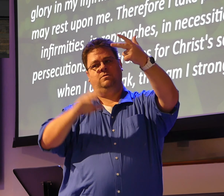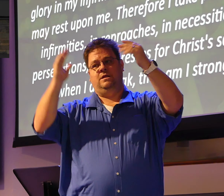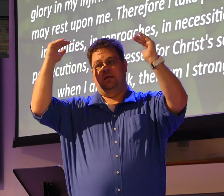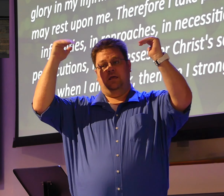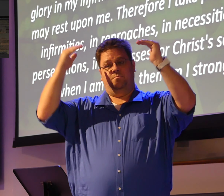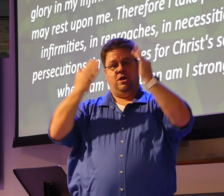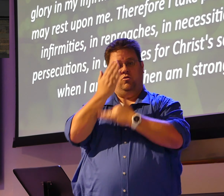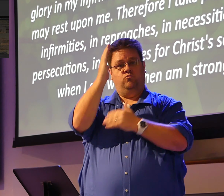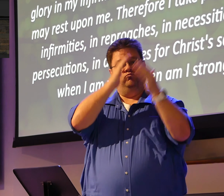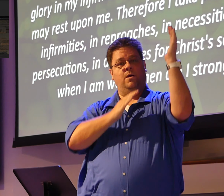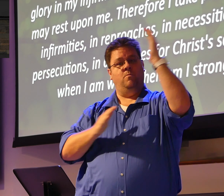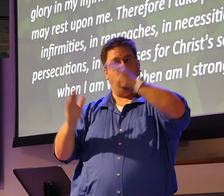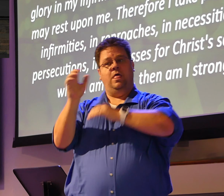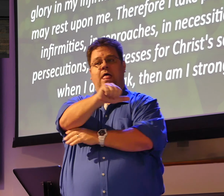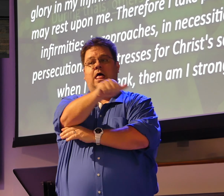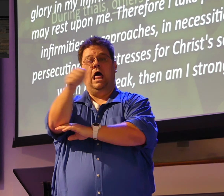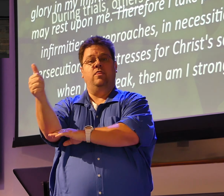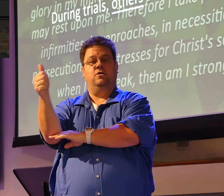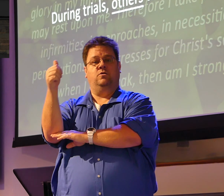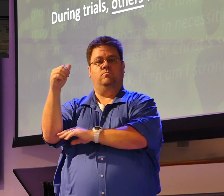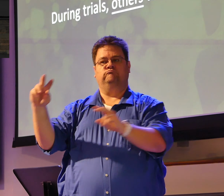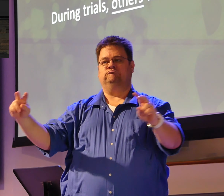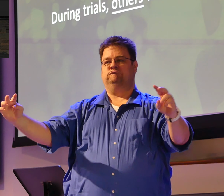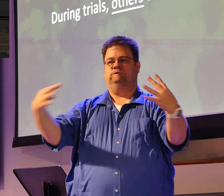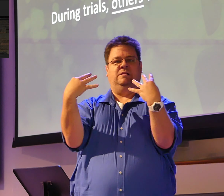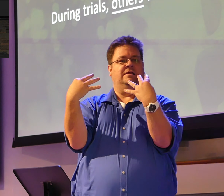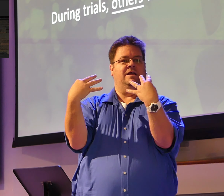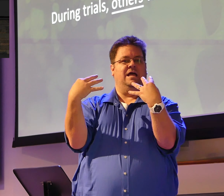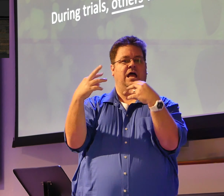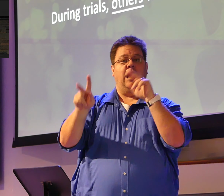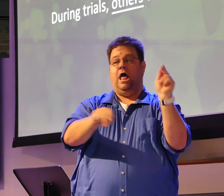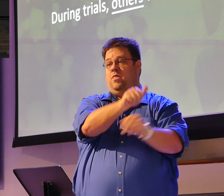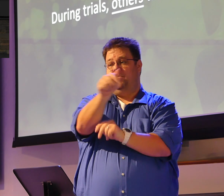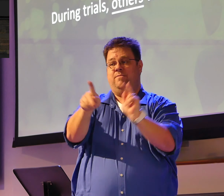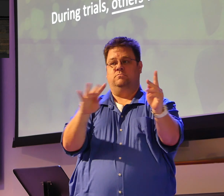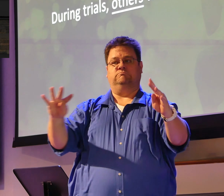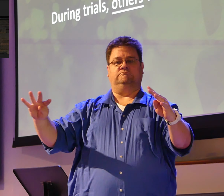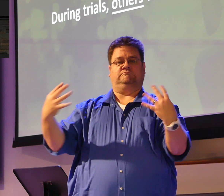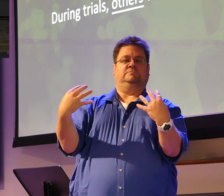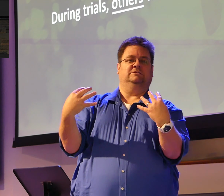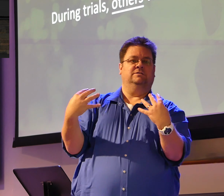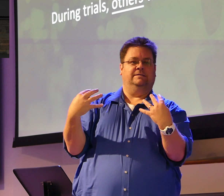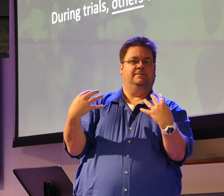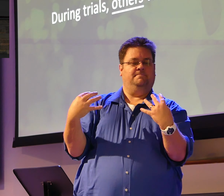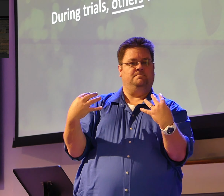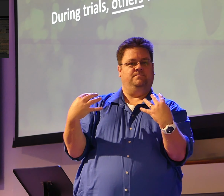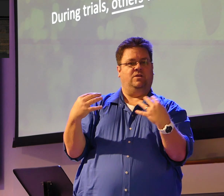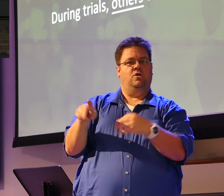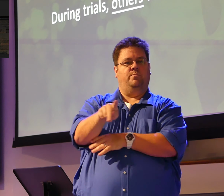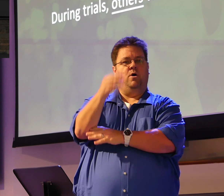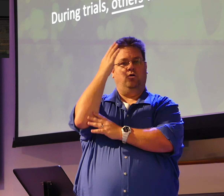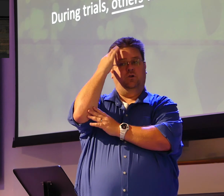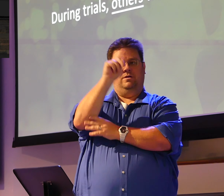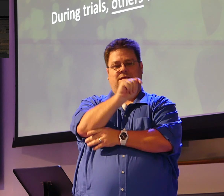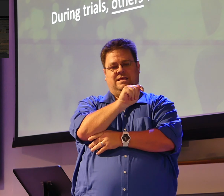the third thing that you can expect is that others will be watching you other people will be watching you